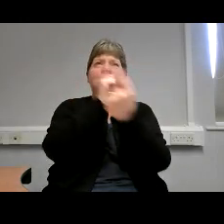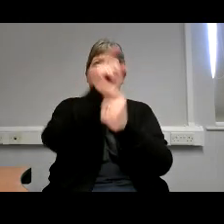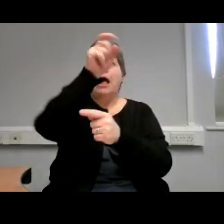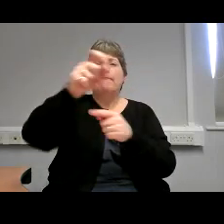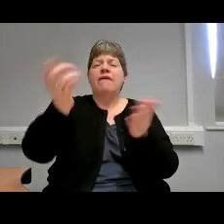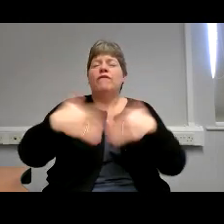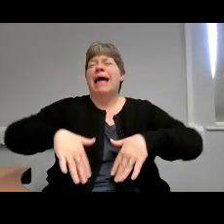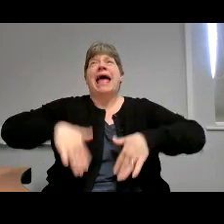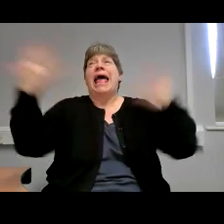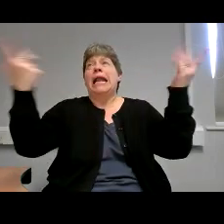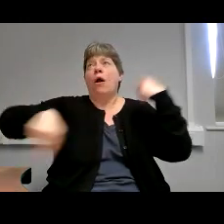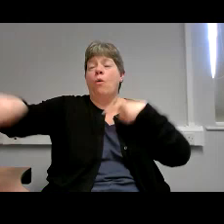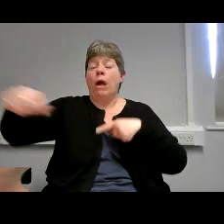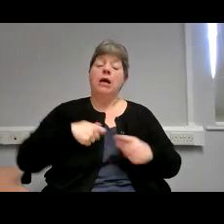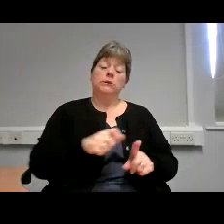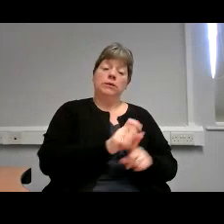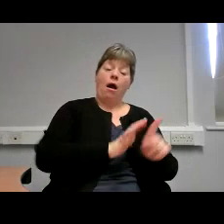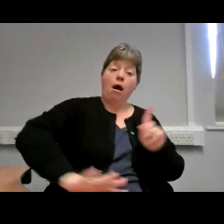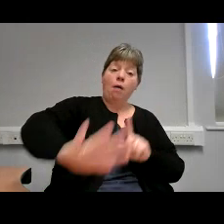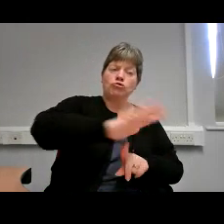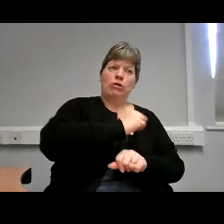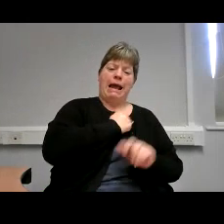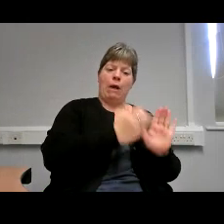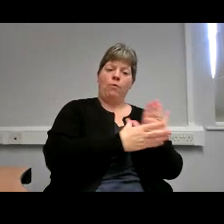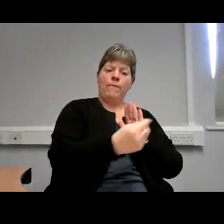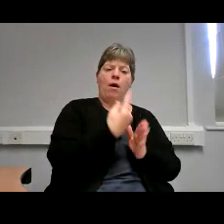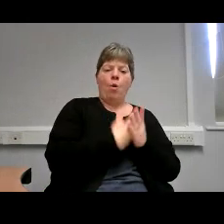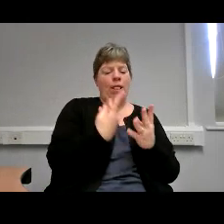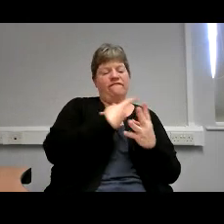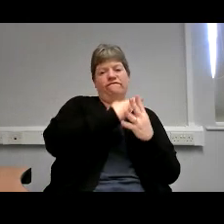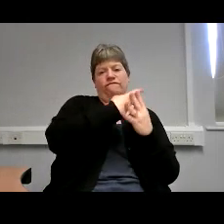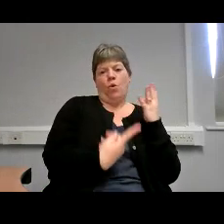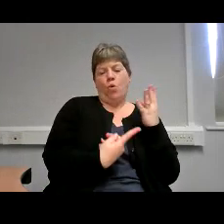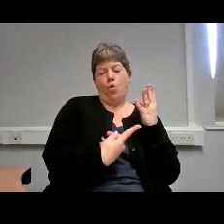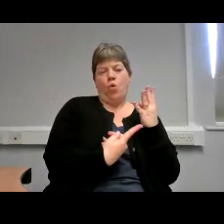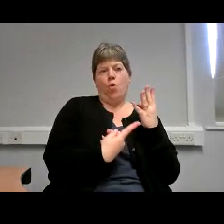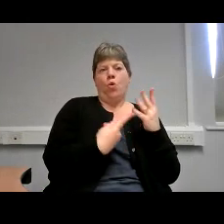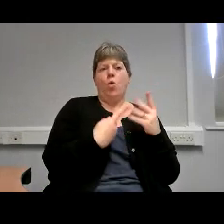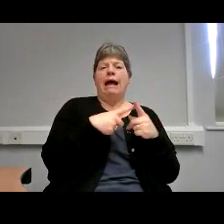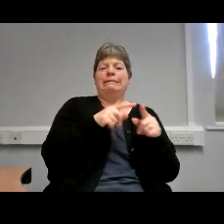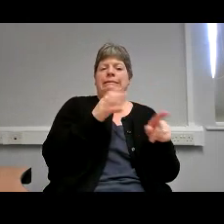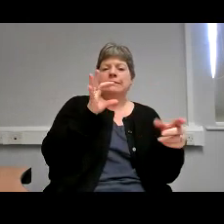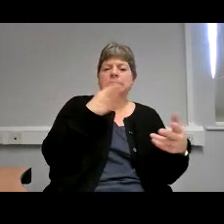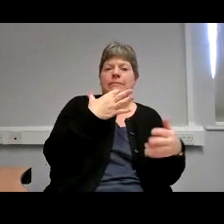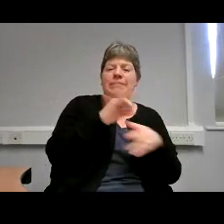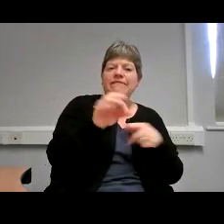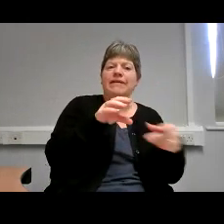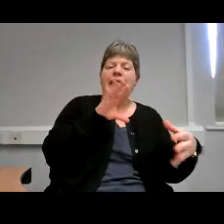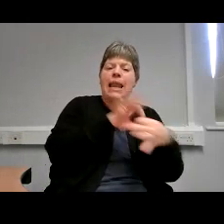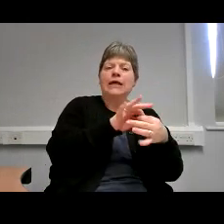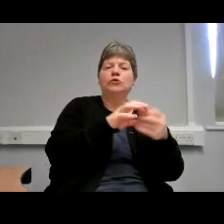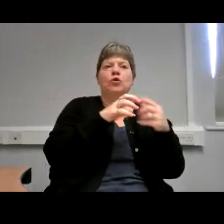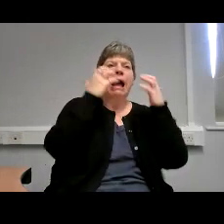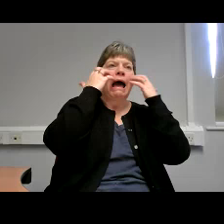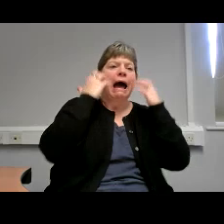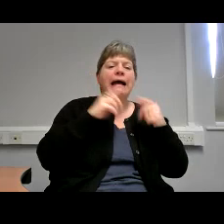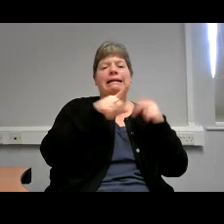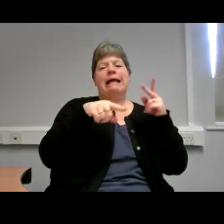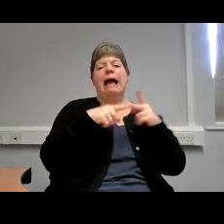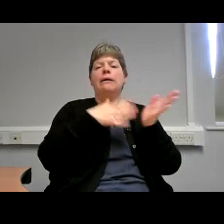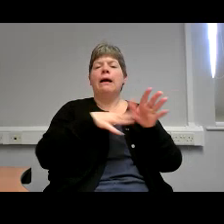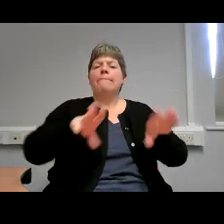But in Derbyshire, our models, with having those kind of specific ones around menopause and acne, they are more working alongside GP